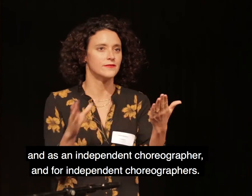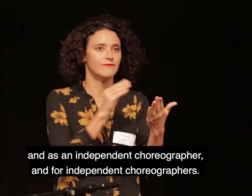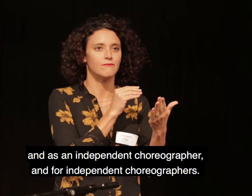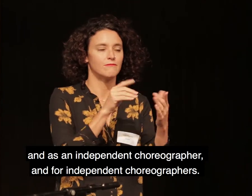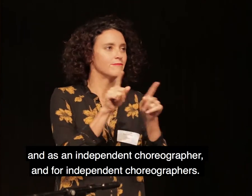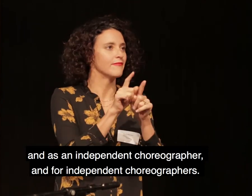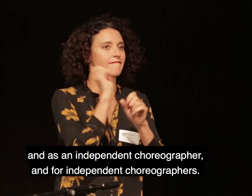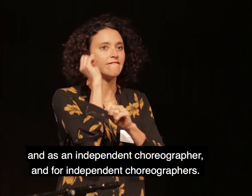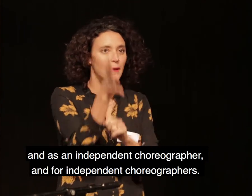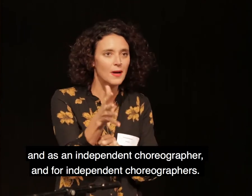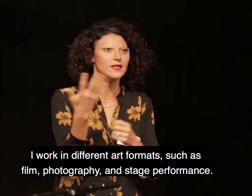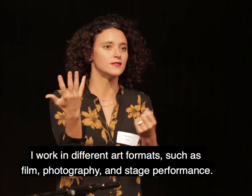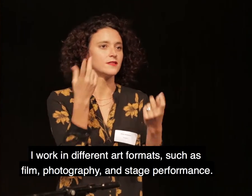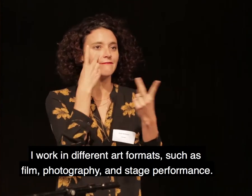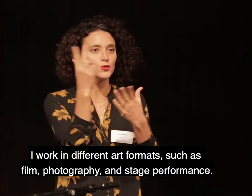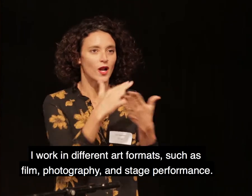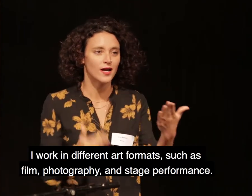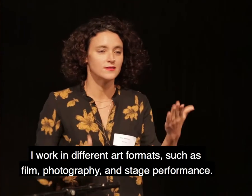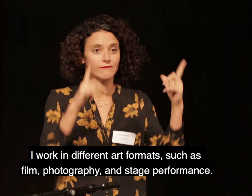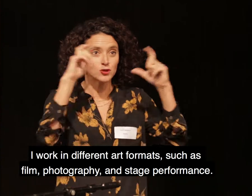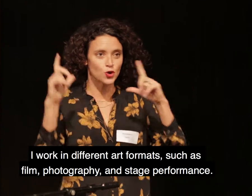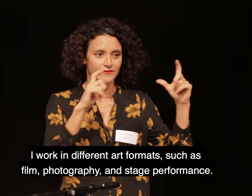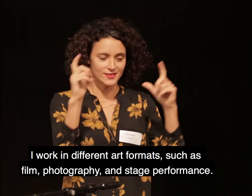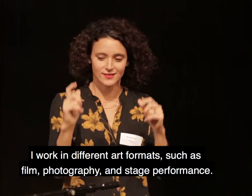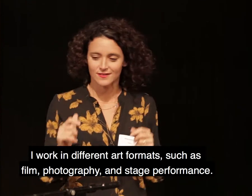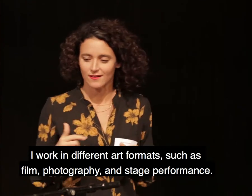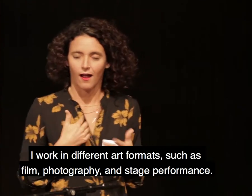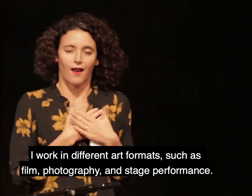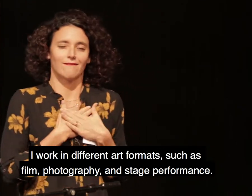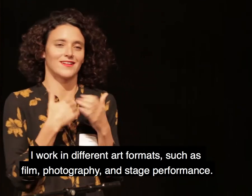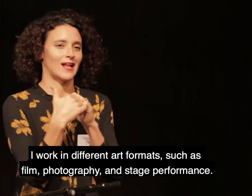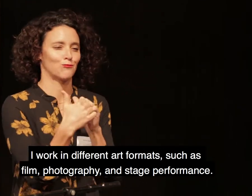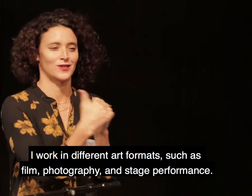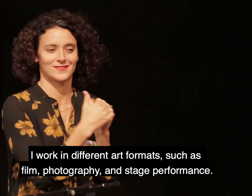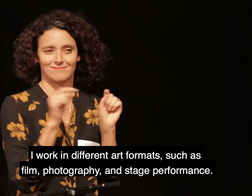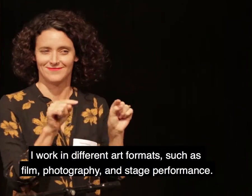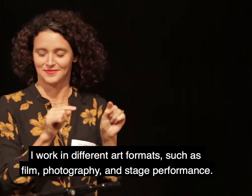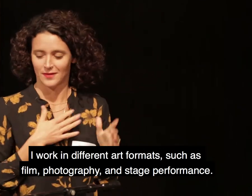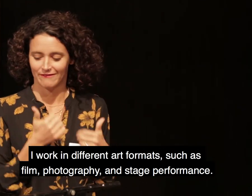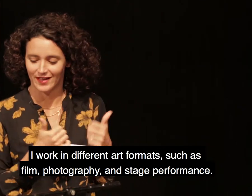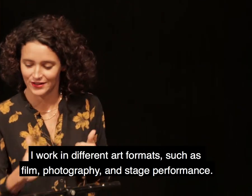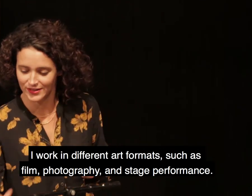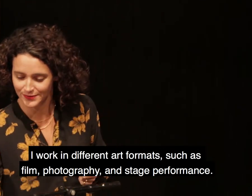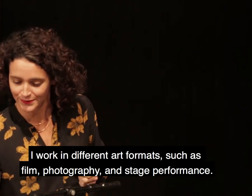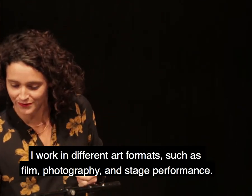independent choreographers. I work in different art formats such as films, photography, and stage